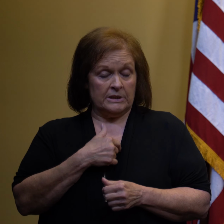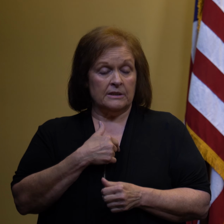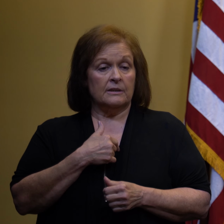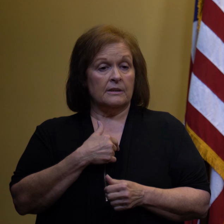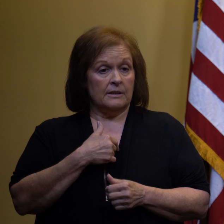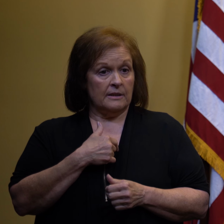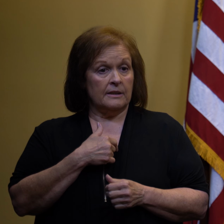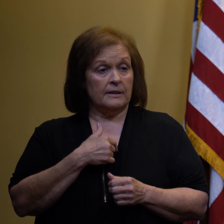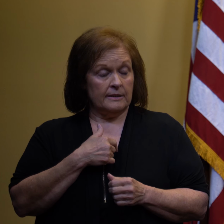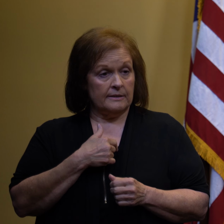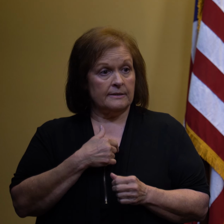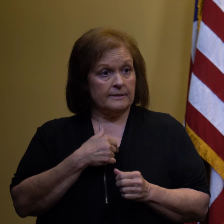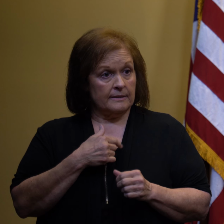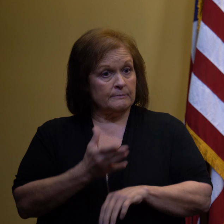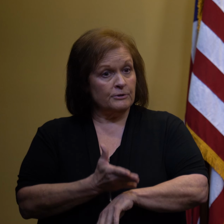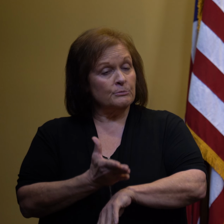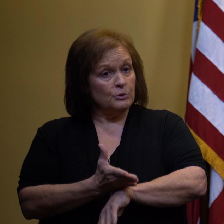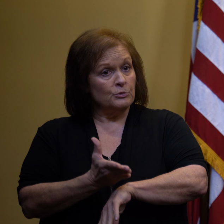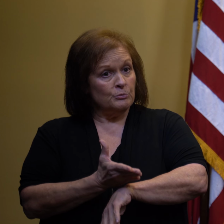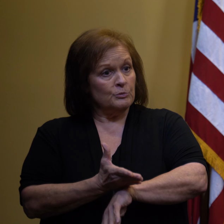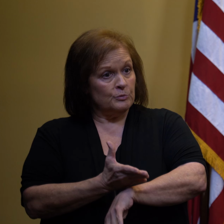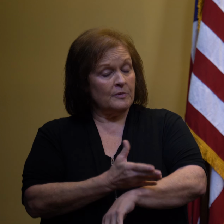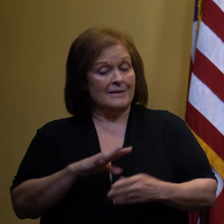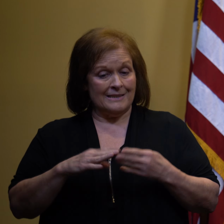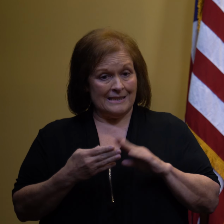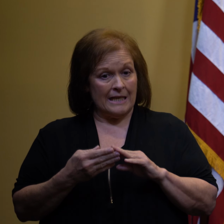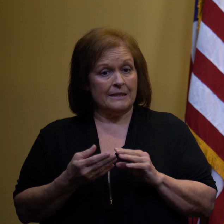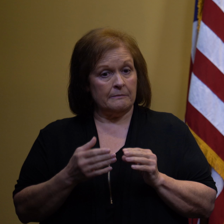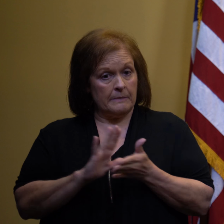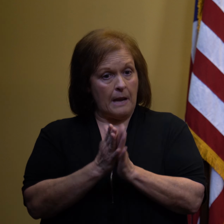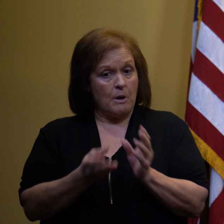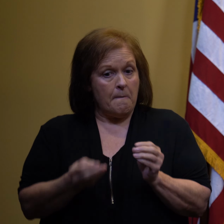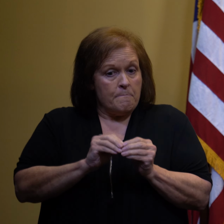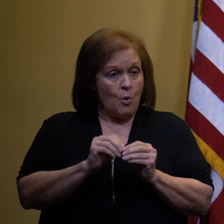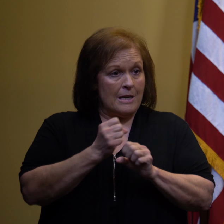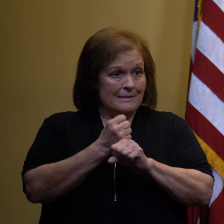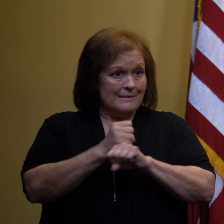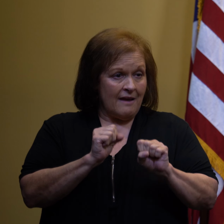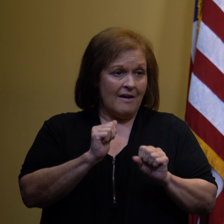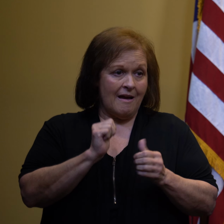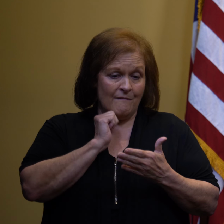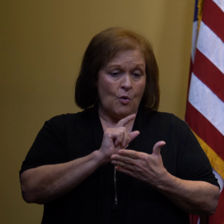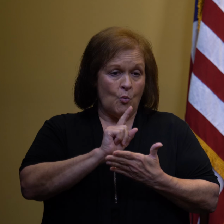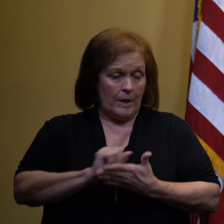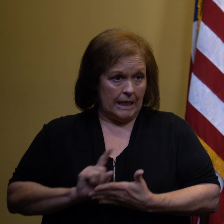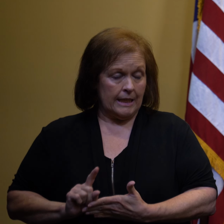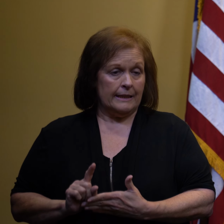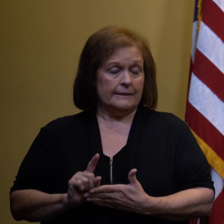our percentages in the right direction. The city is becoming safer every week. But